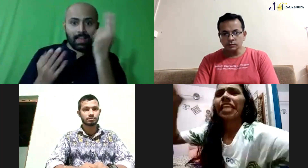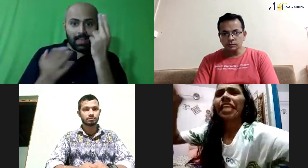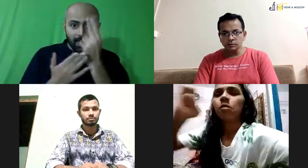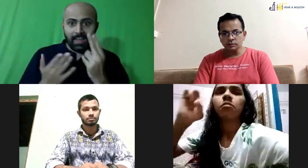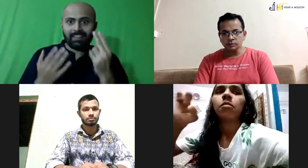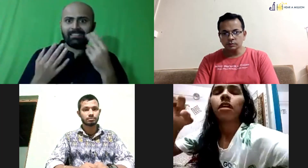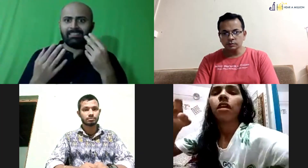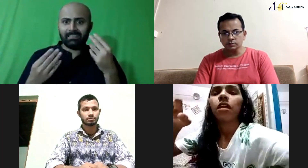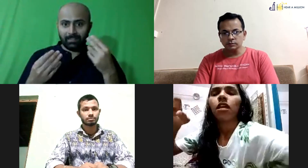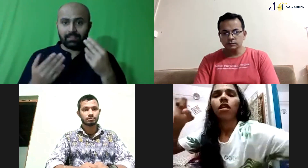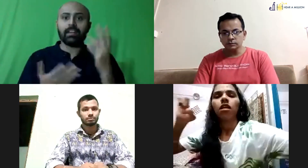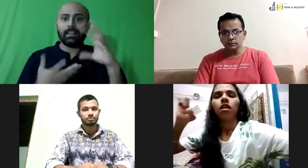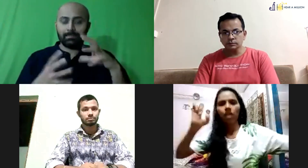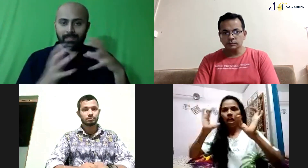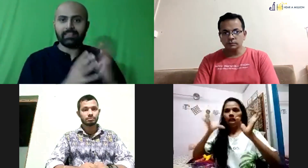so I make